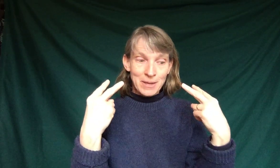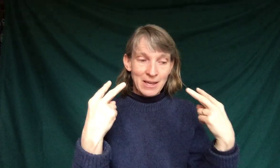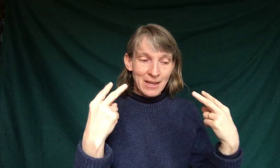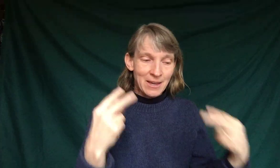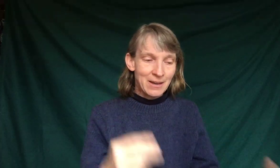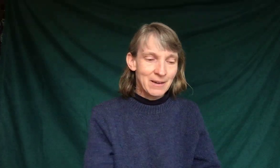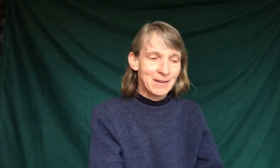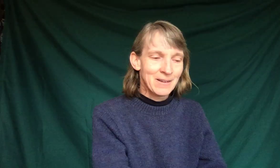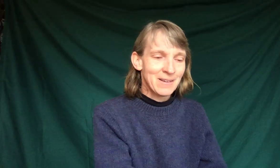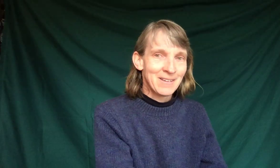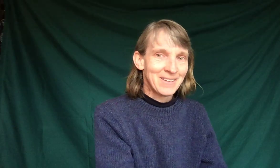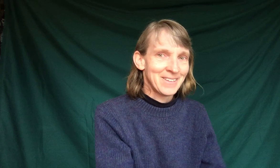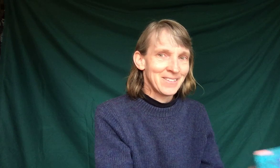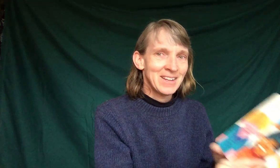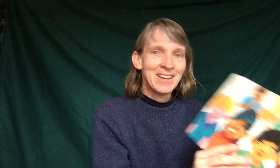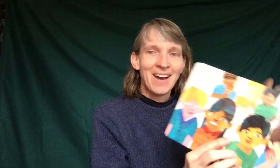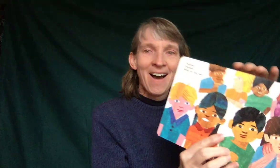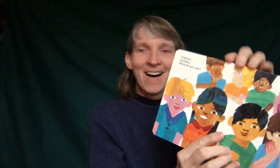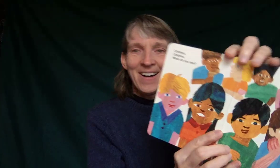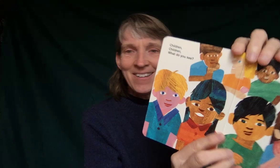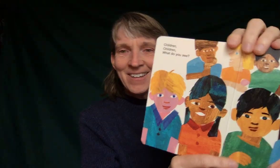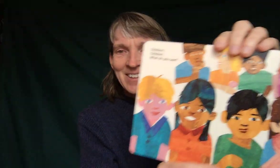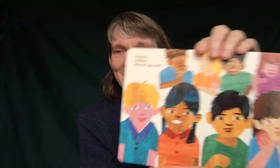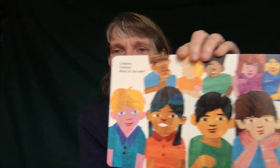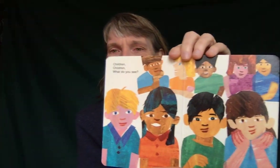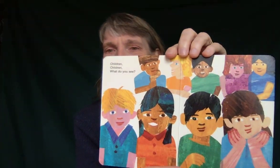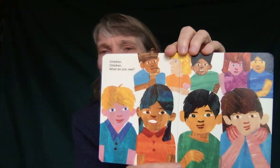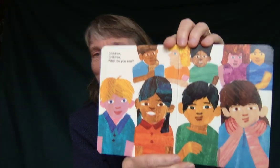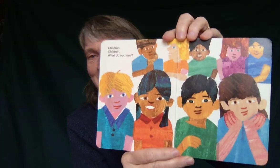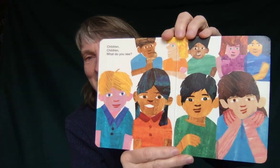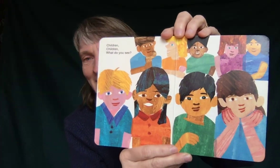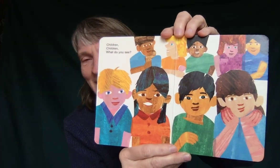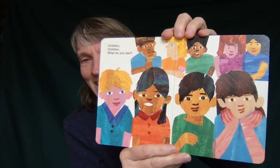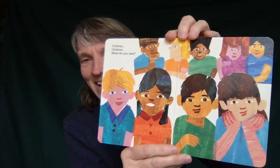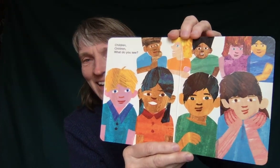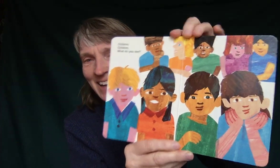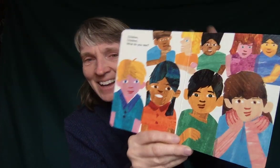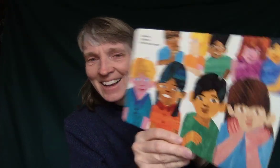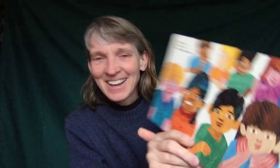me. Ready? Oh, look at all those kids.